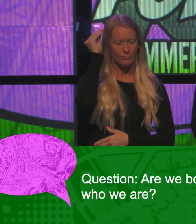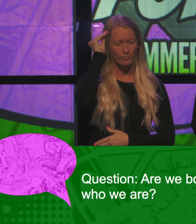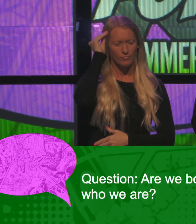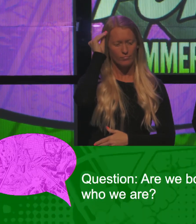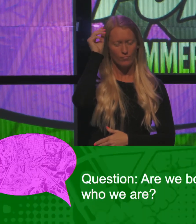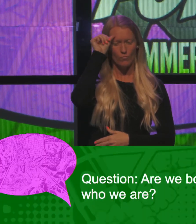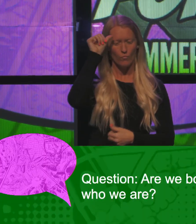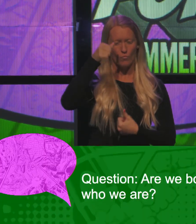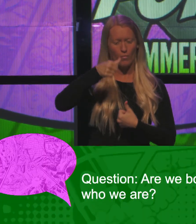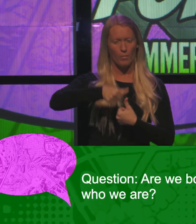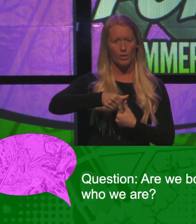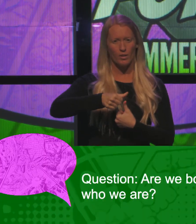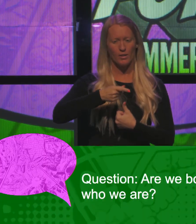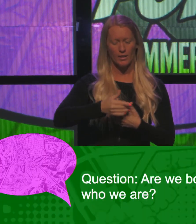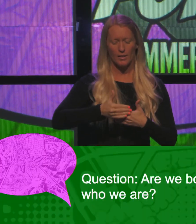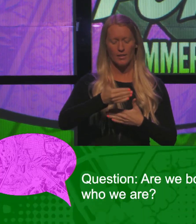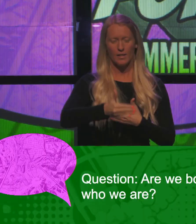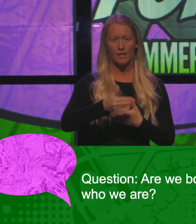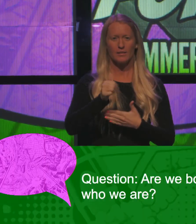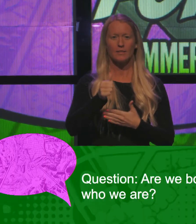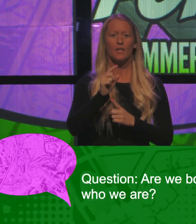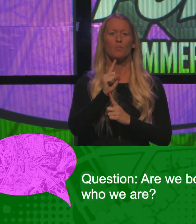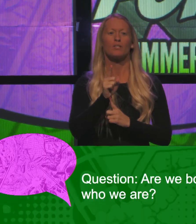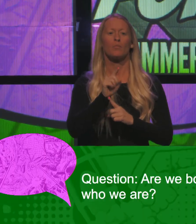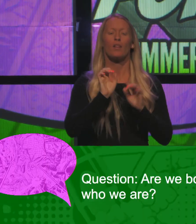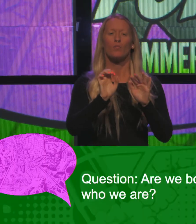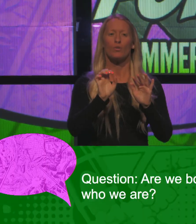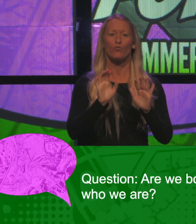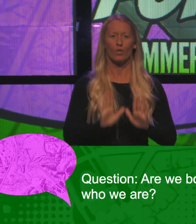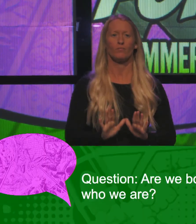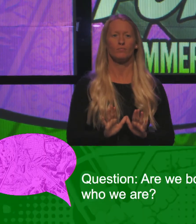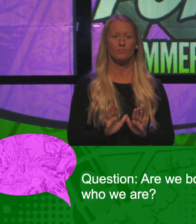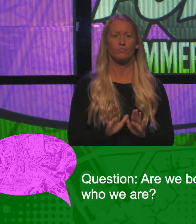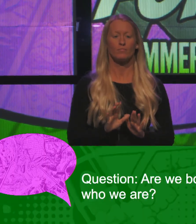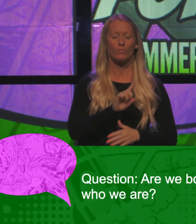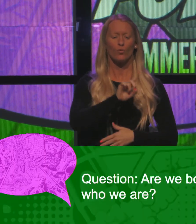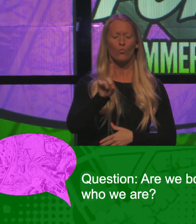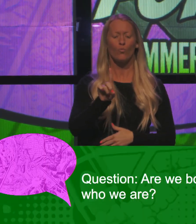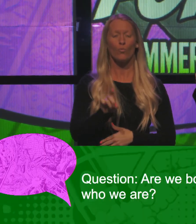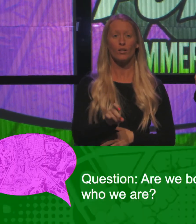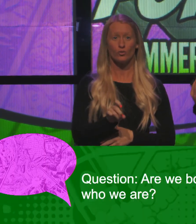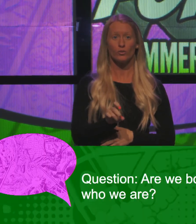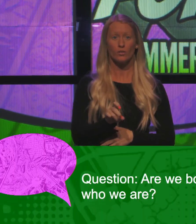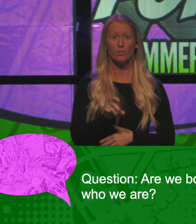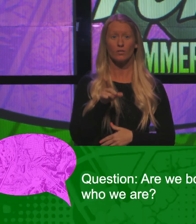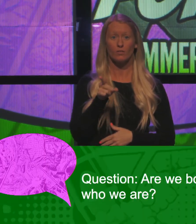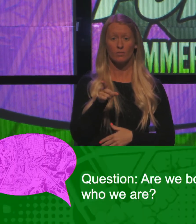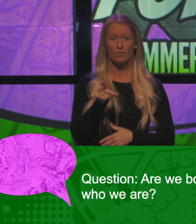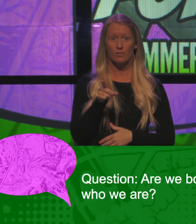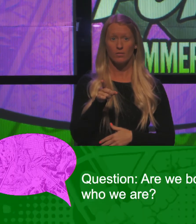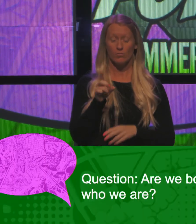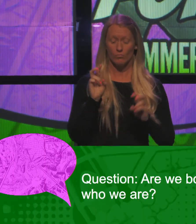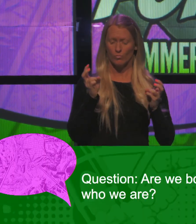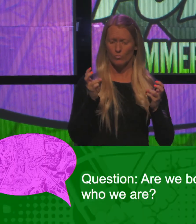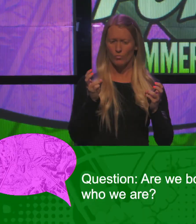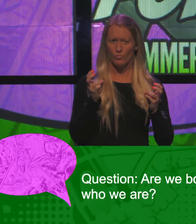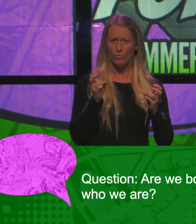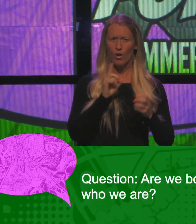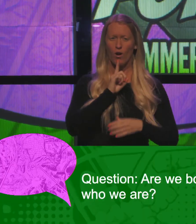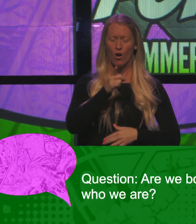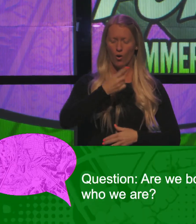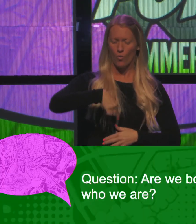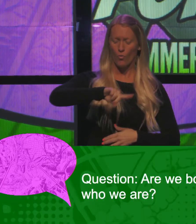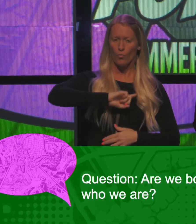minutes, that would be great. But the question we're talking about today is, are we born sinful? I